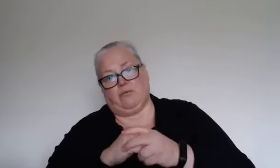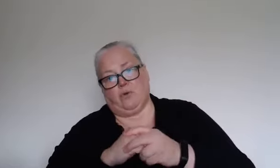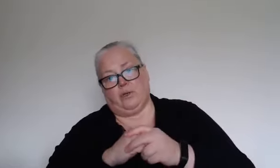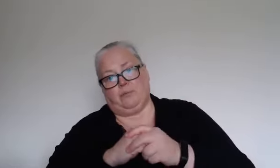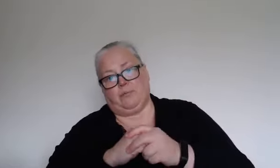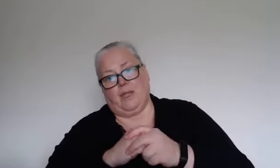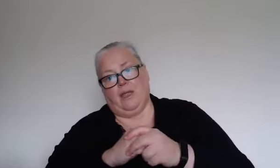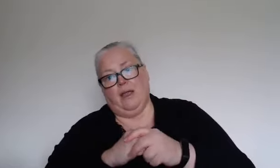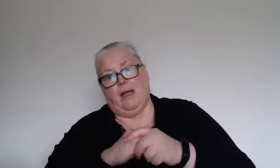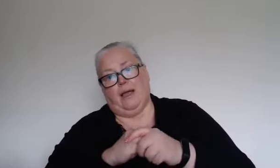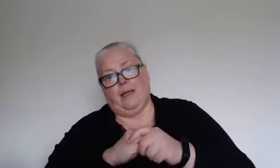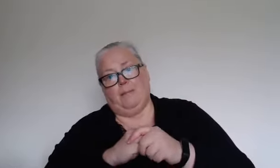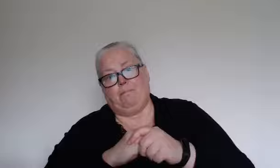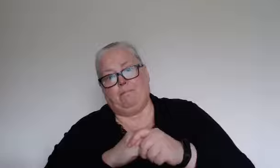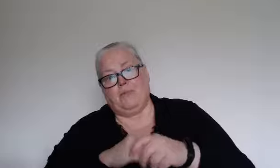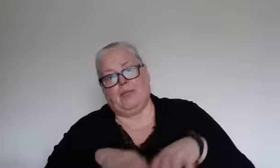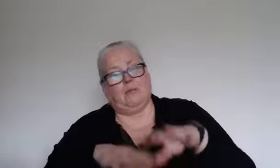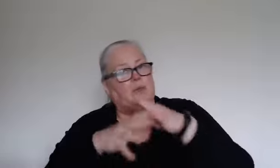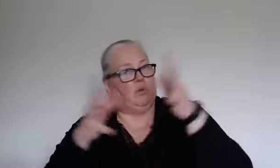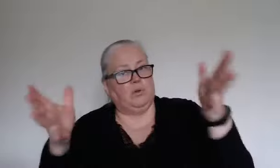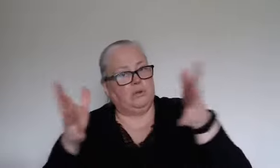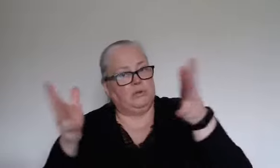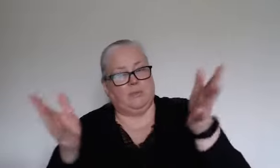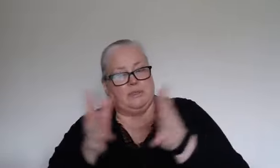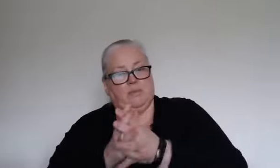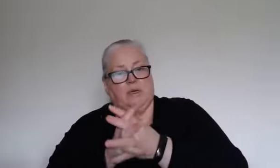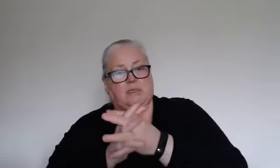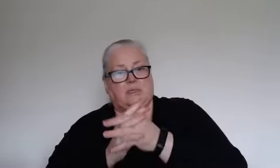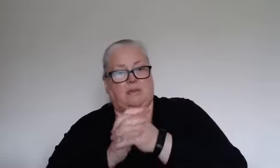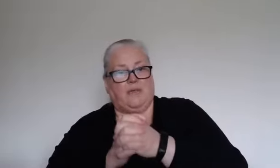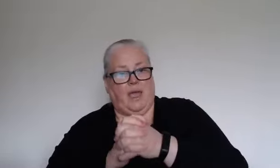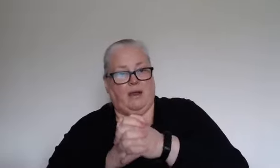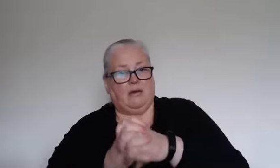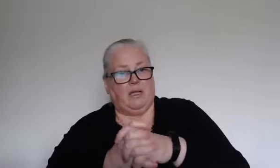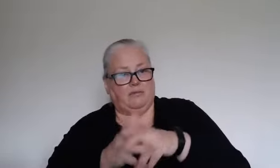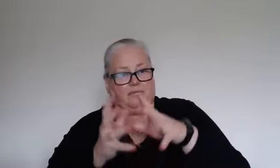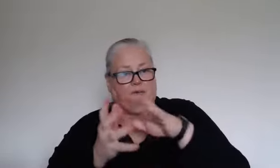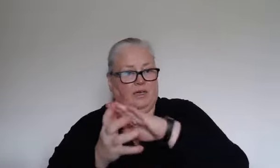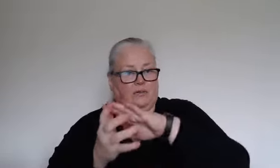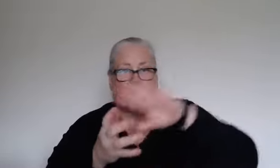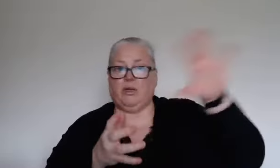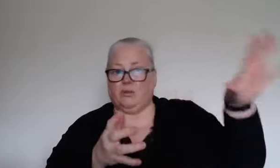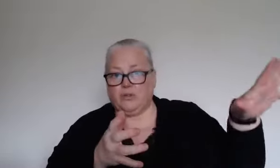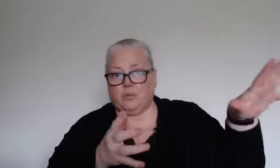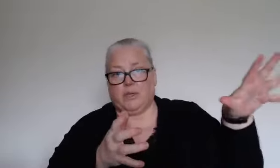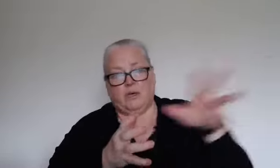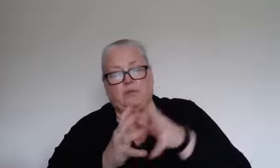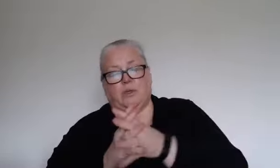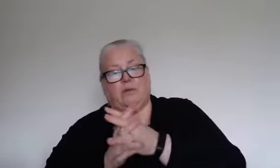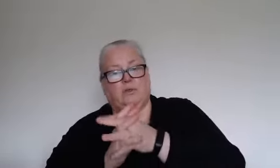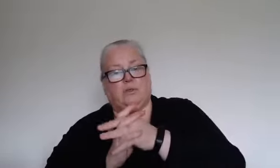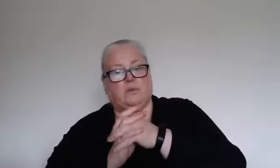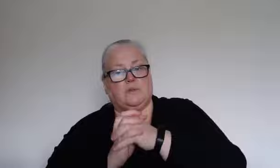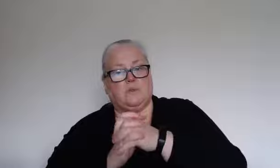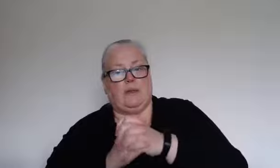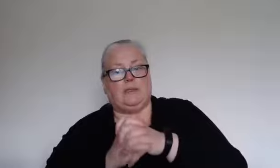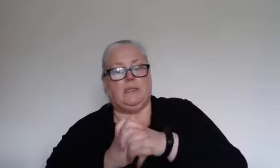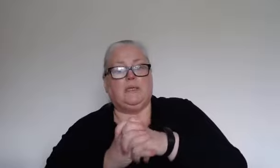you. My book, The Building Blocks of Self-Care, I have 3 others up there if you want to have a look at those as well, up